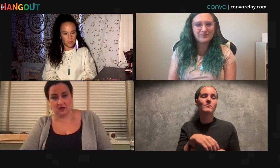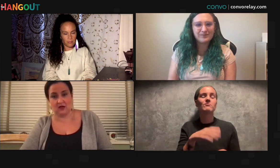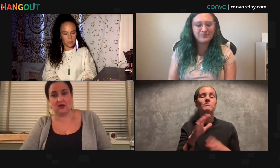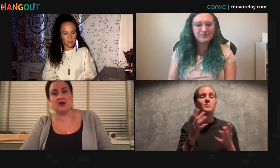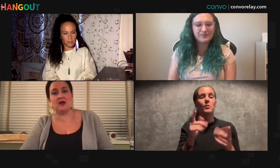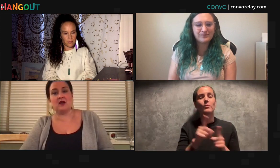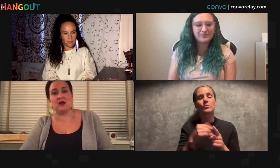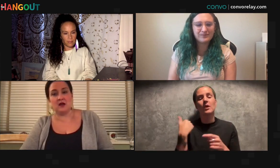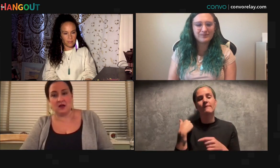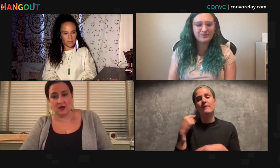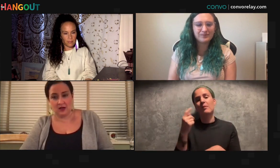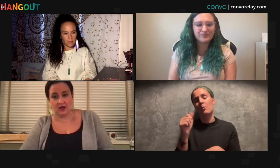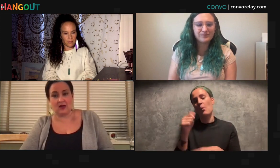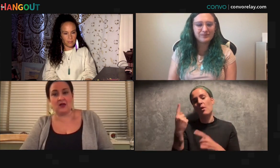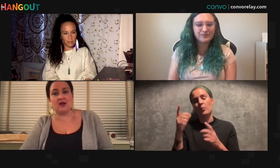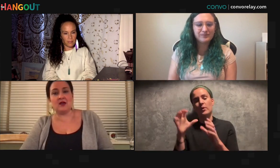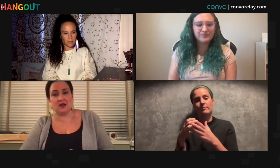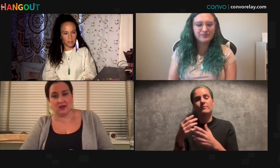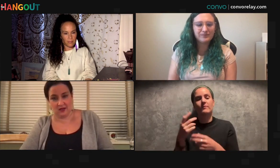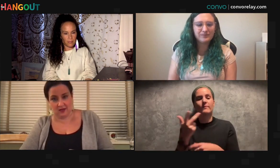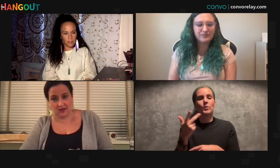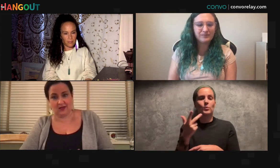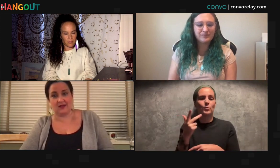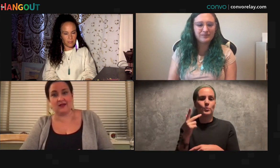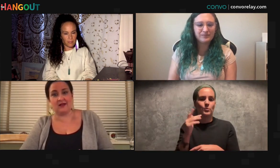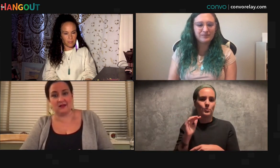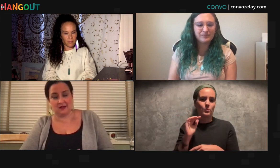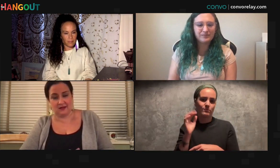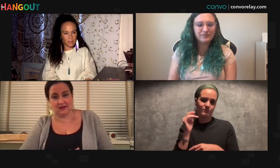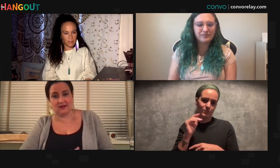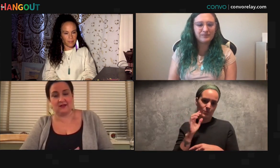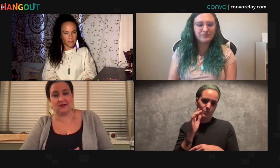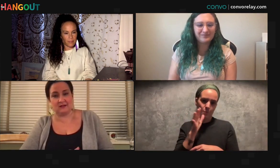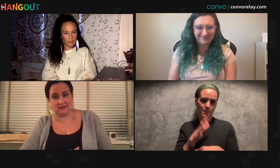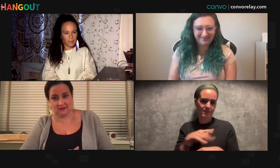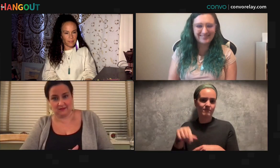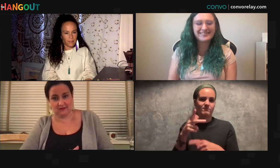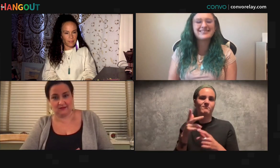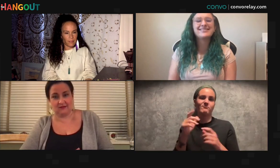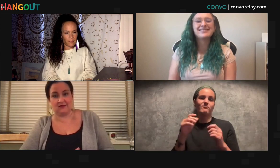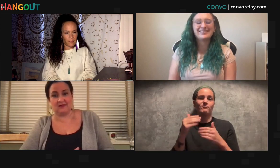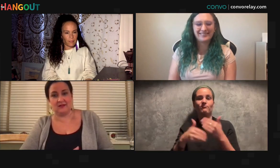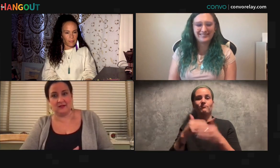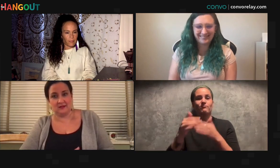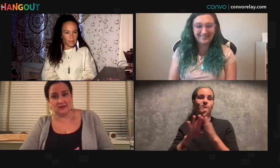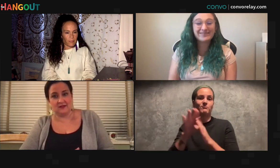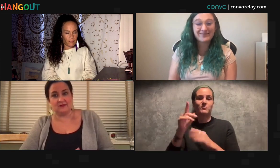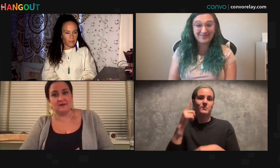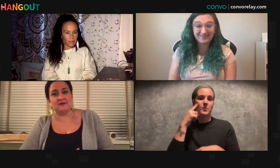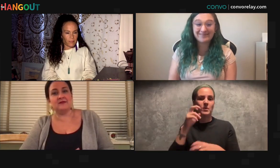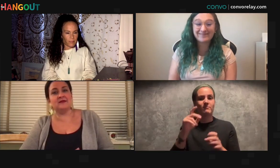Stowe. Also, I have another Instagram group where three women, we